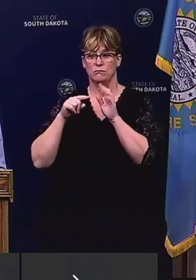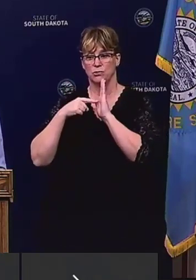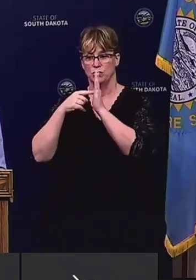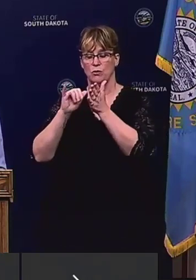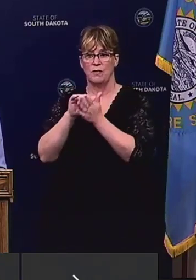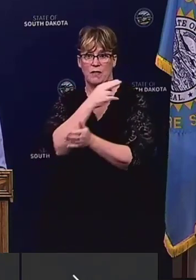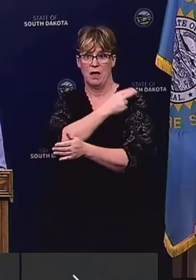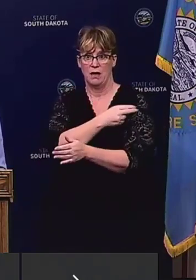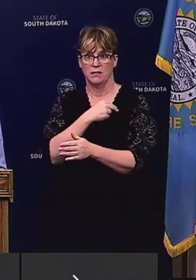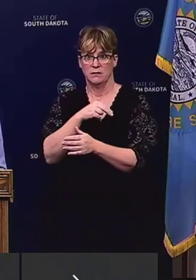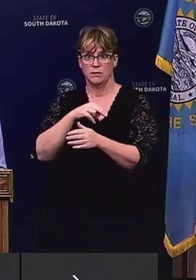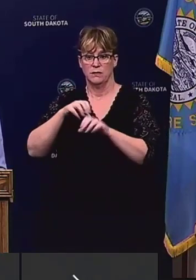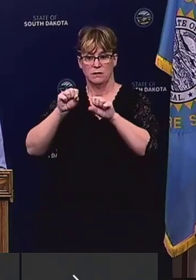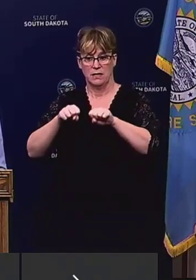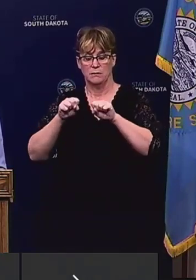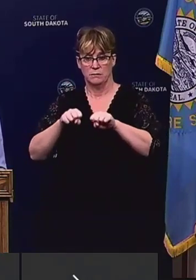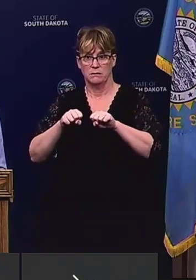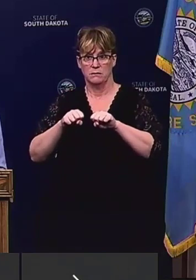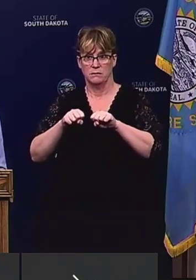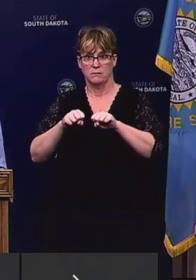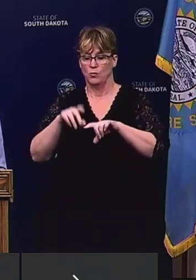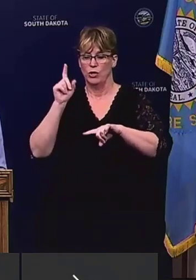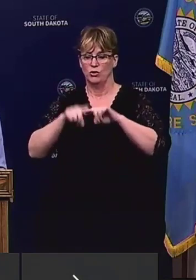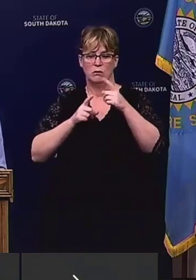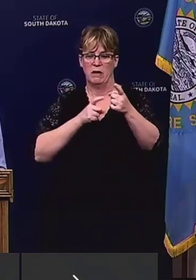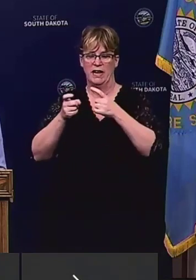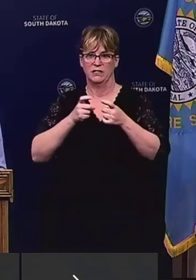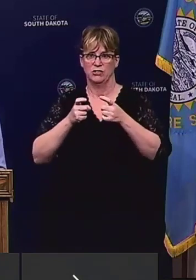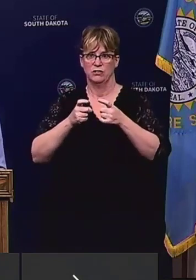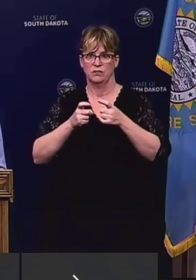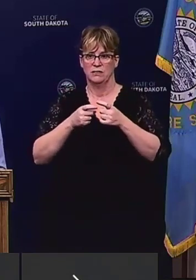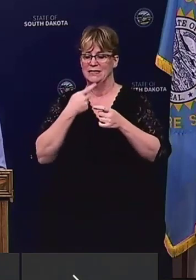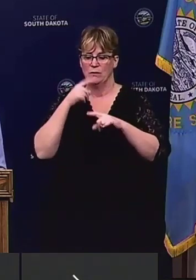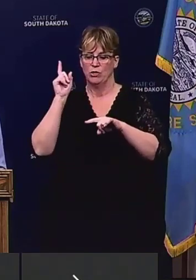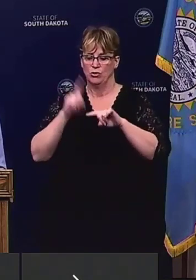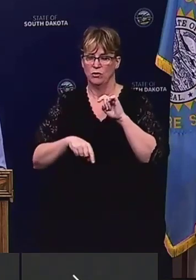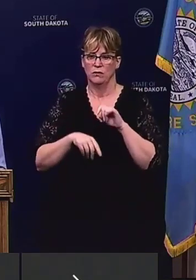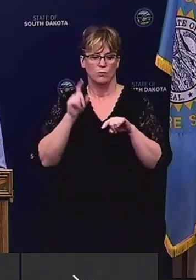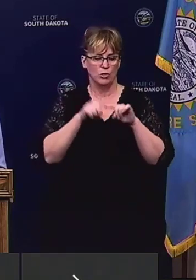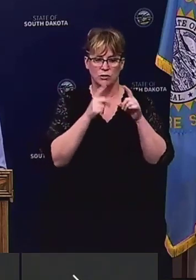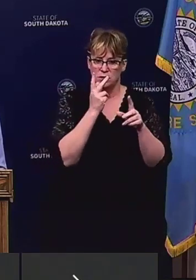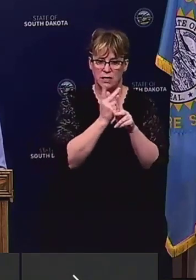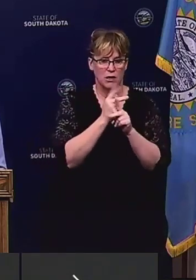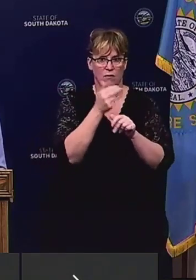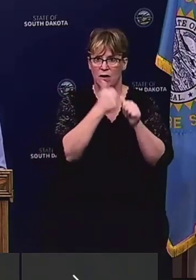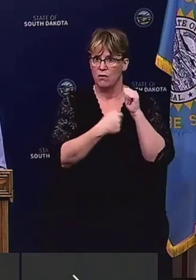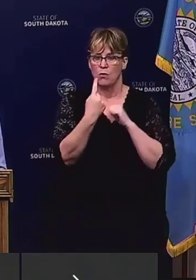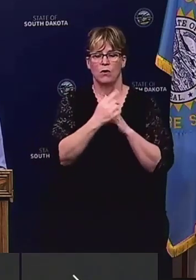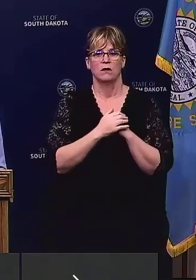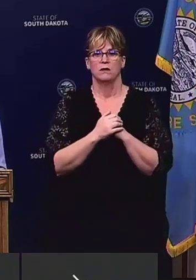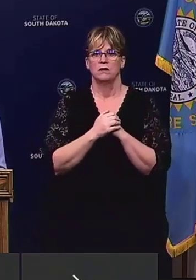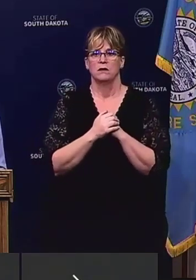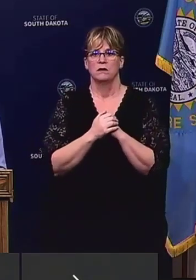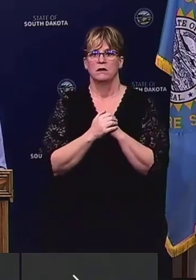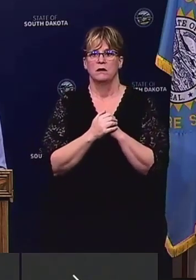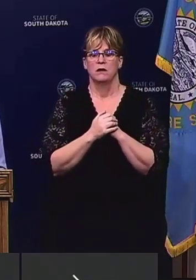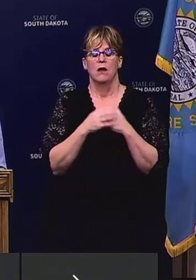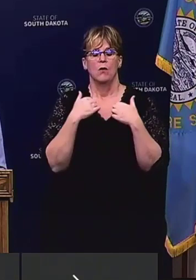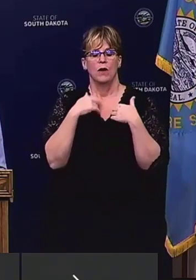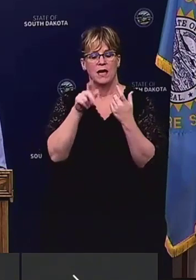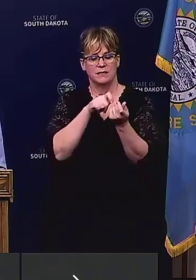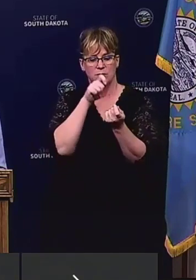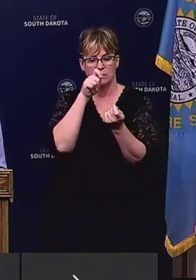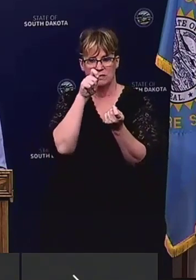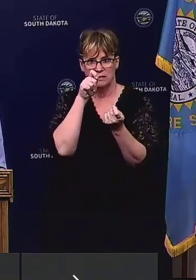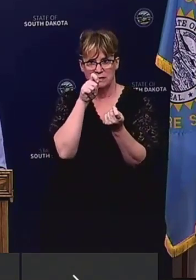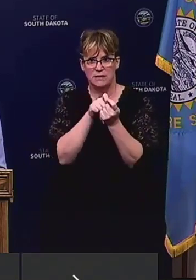hospitalization capacity was going to be unmanageable, that we wouldn't be able to take care of everybody. We took specific, targeted